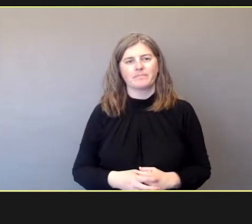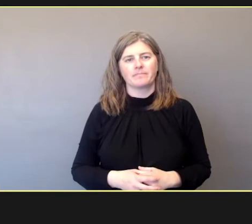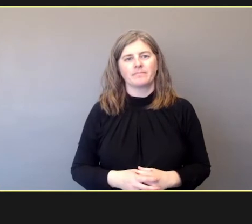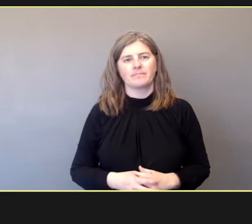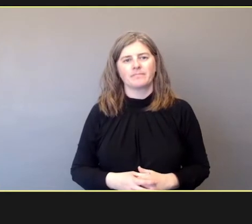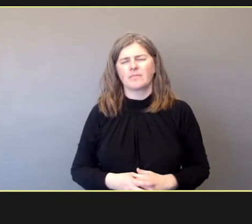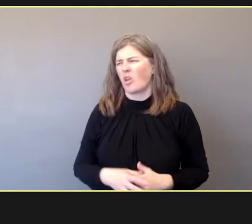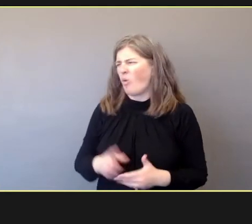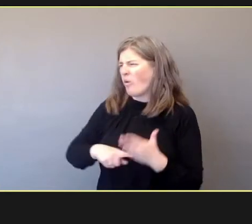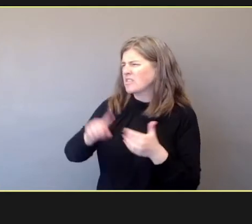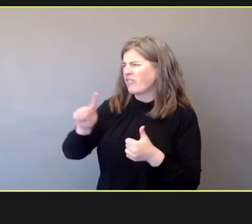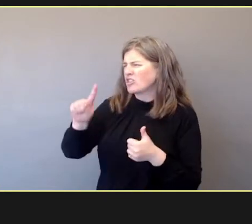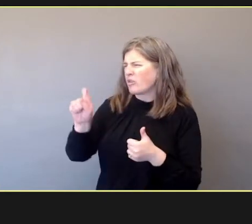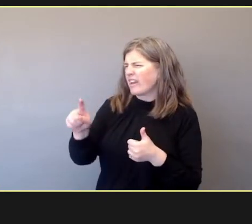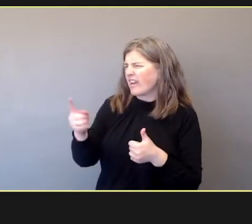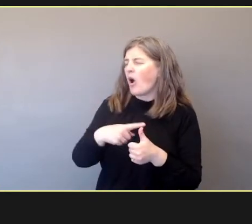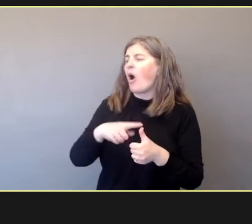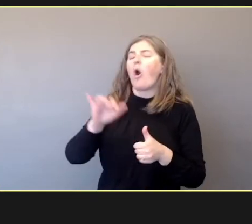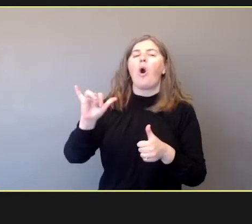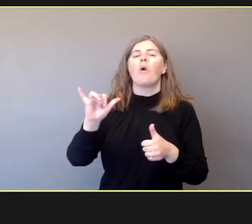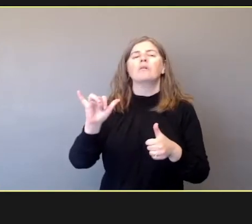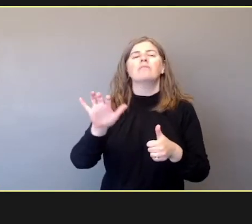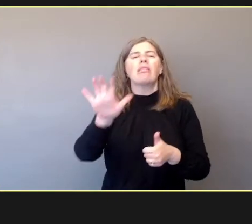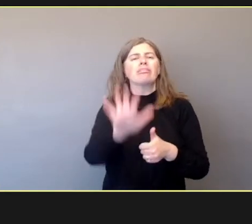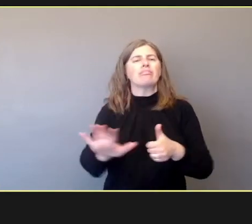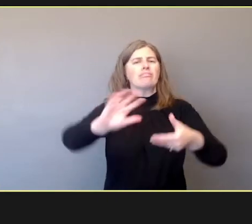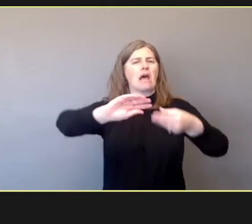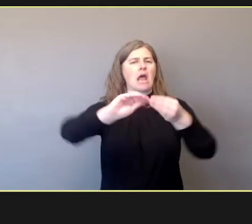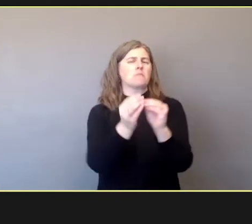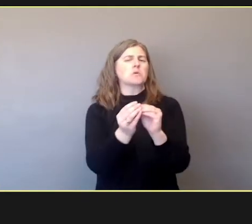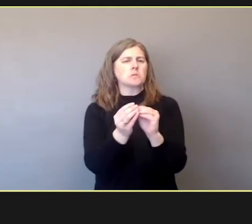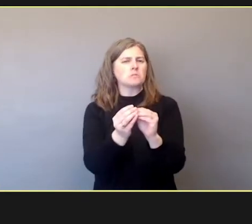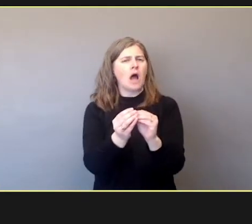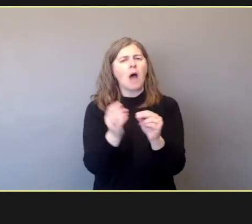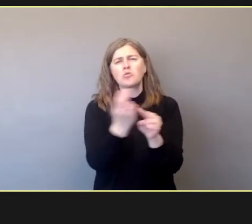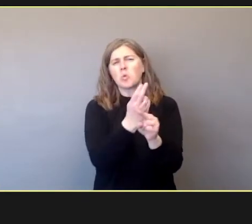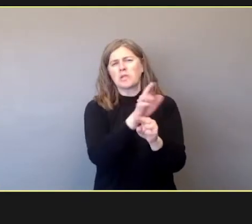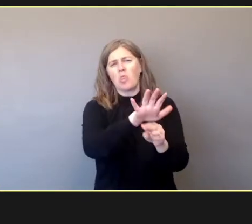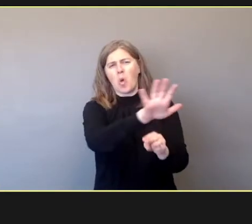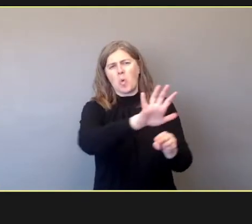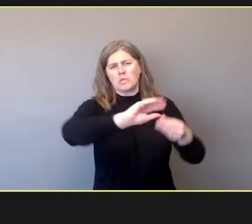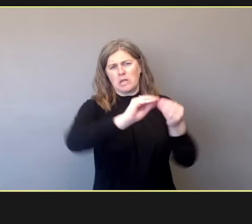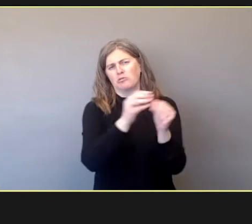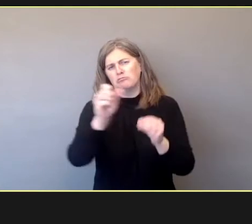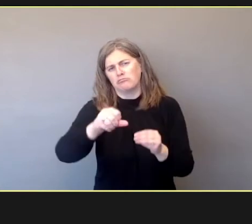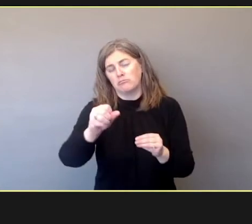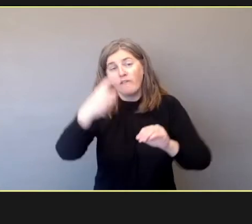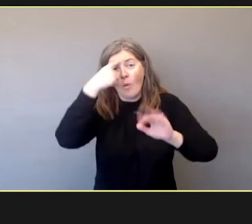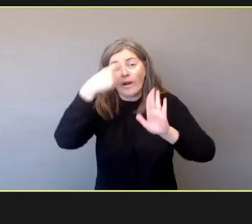What was the first question again? Oh, the ballpark numbers, that's what I'm using. You know, for example,